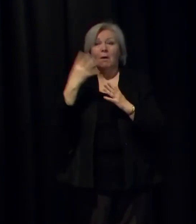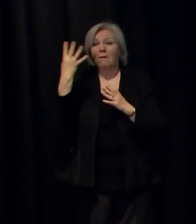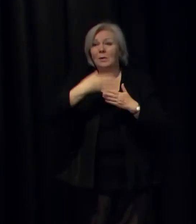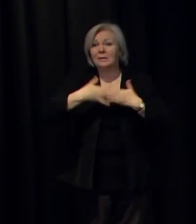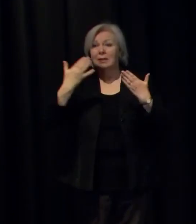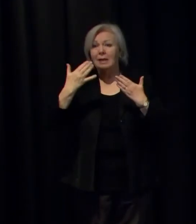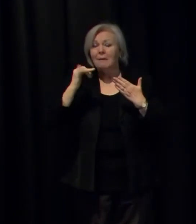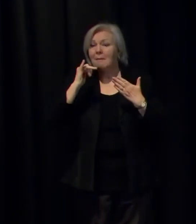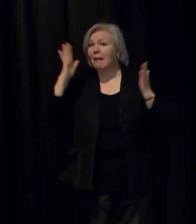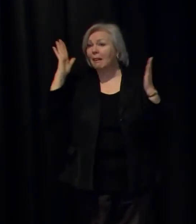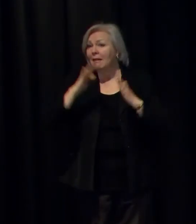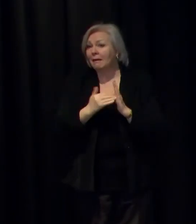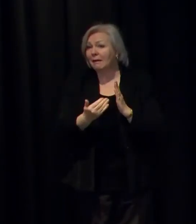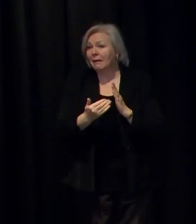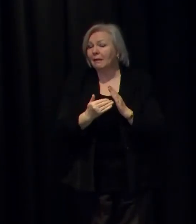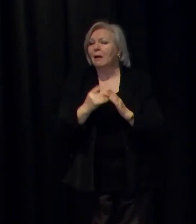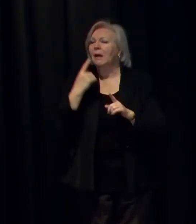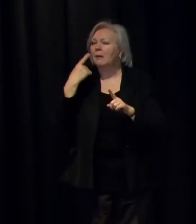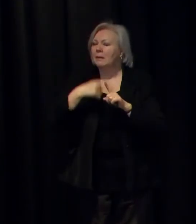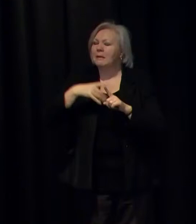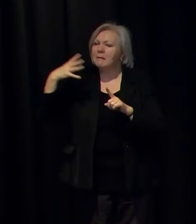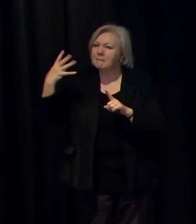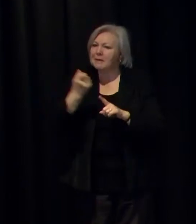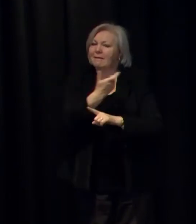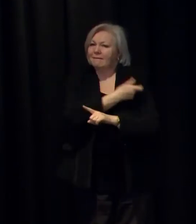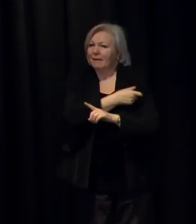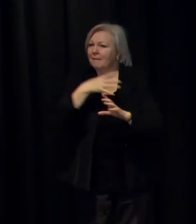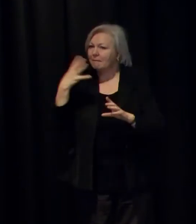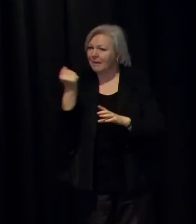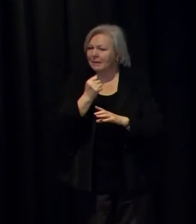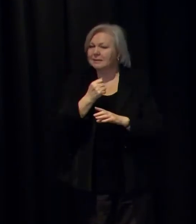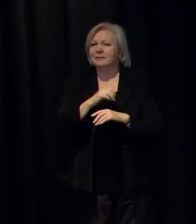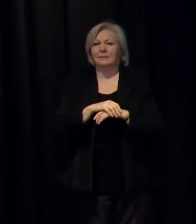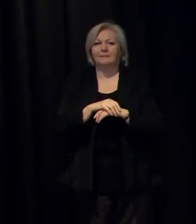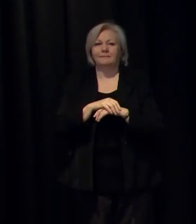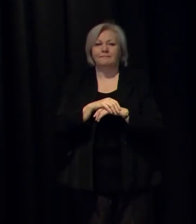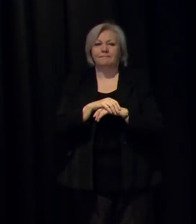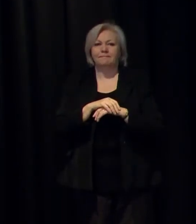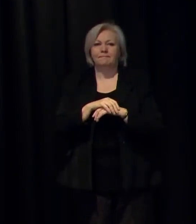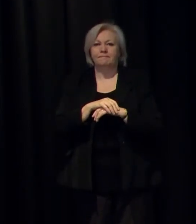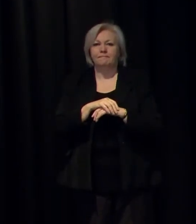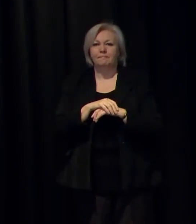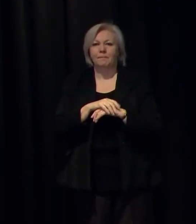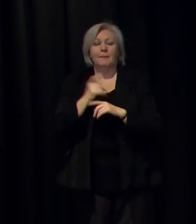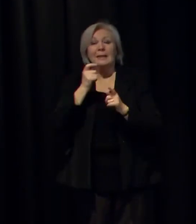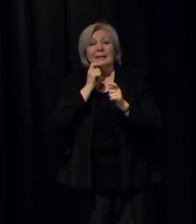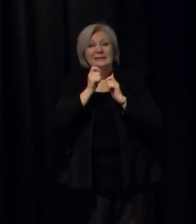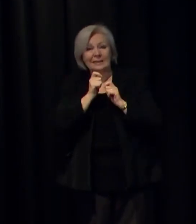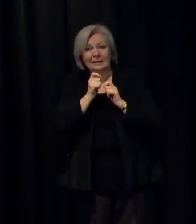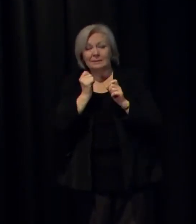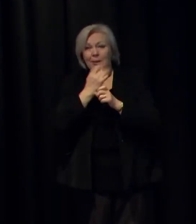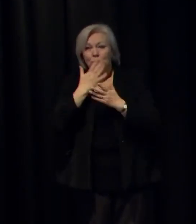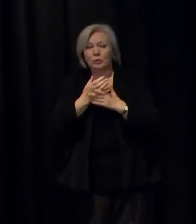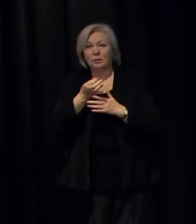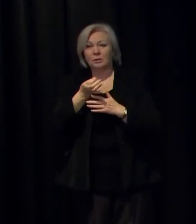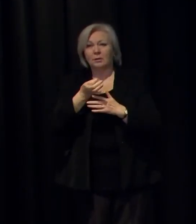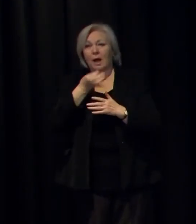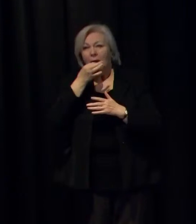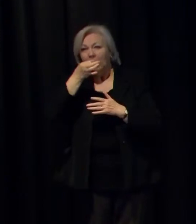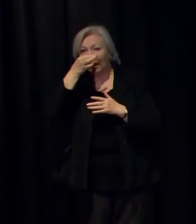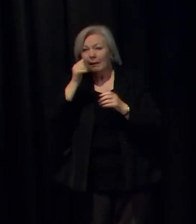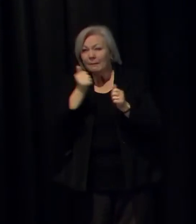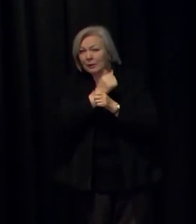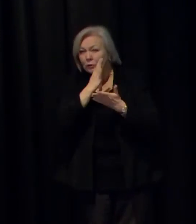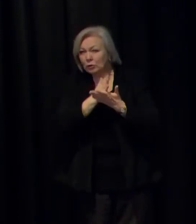tests done. They have to be vaccinated, of course. So the rules will be different, just like they are to go to the pub. They'll be different when it